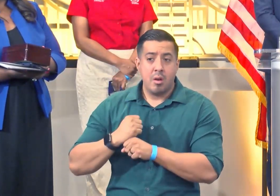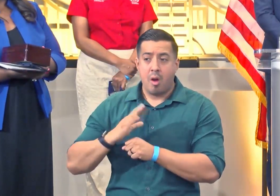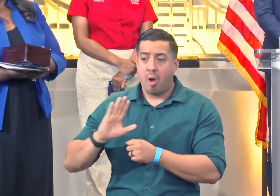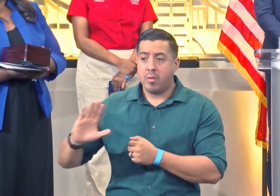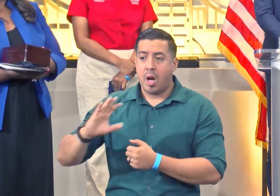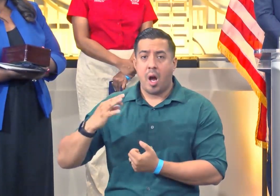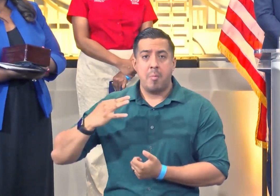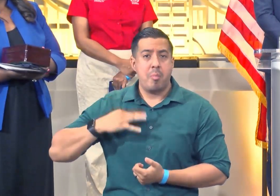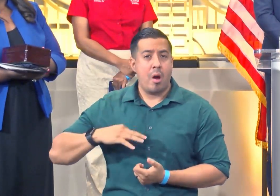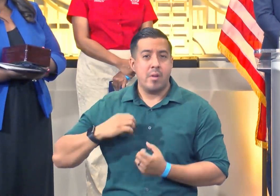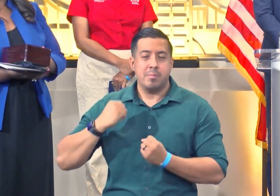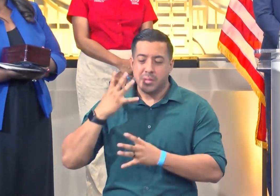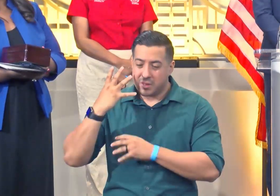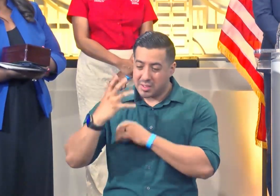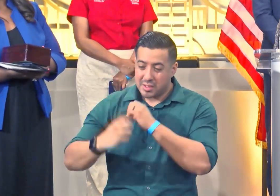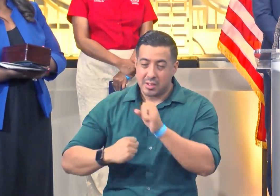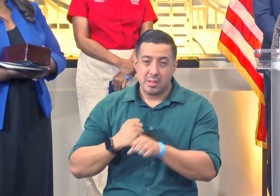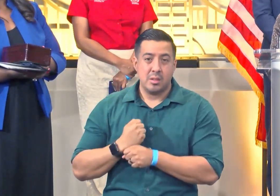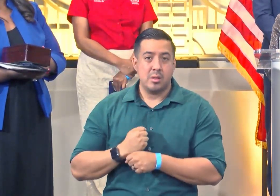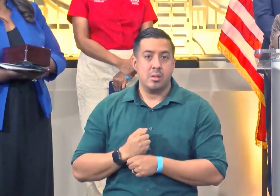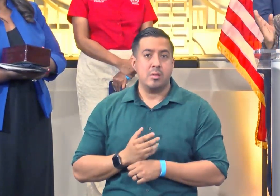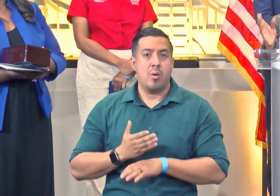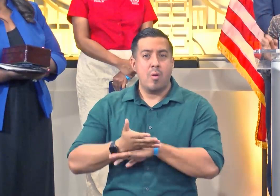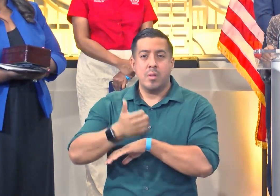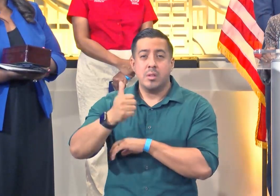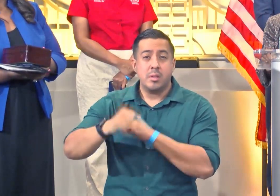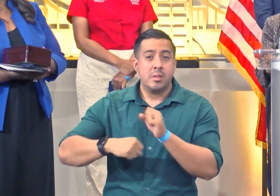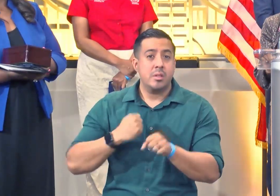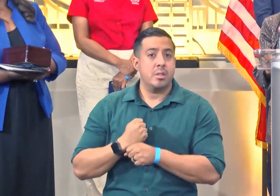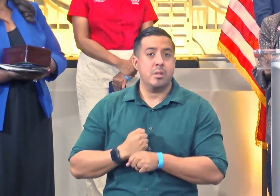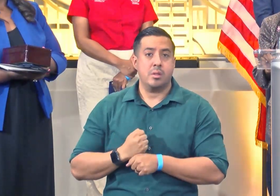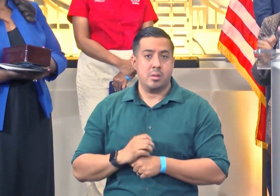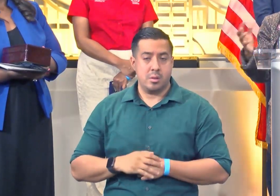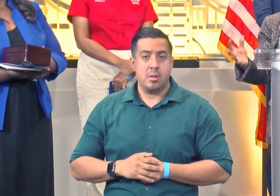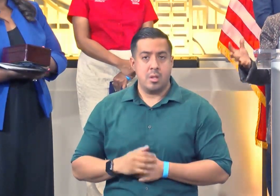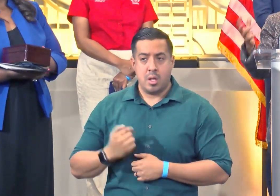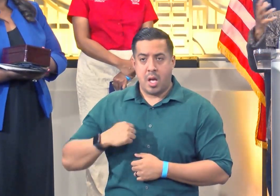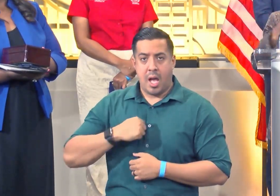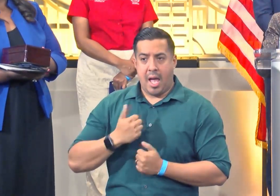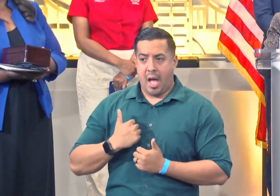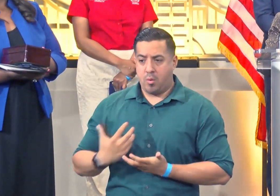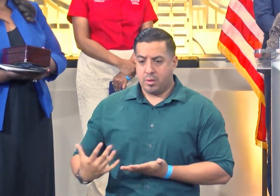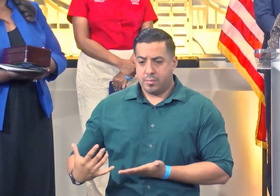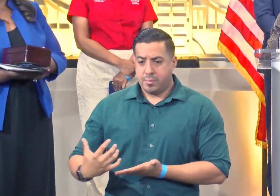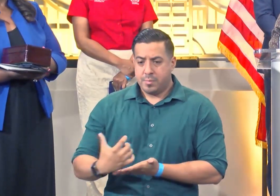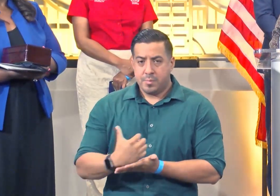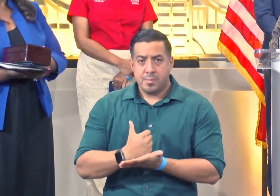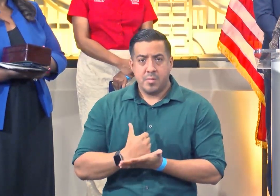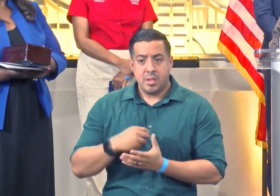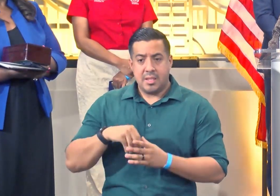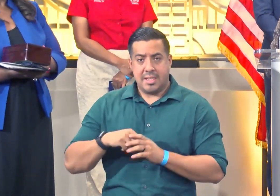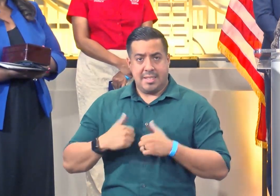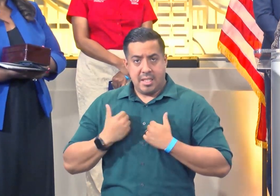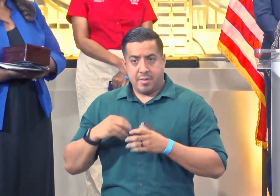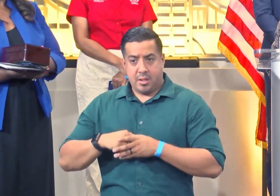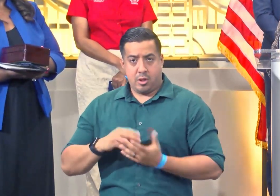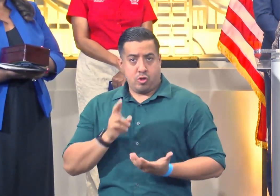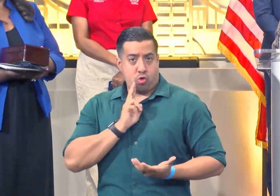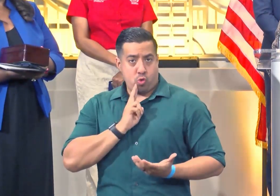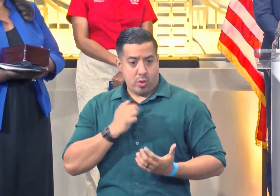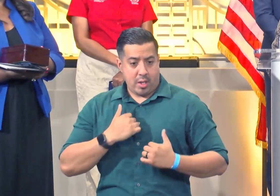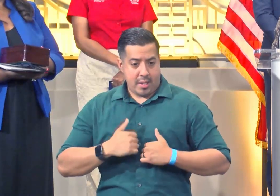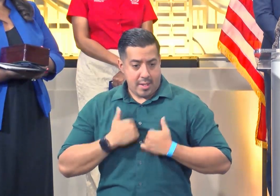profits, decades, maybe a century, that I've gained from living in a city like